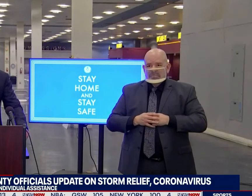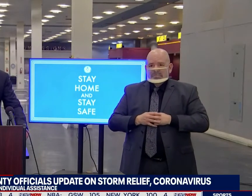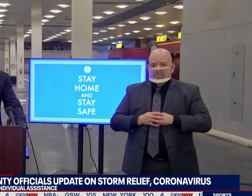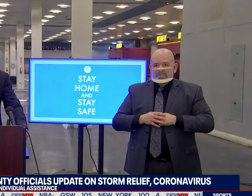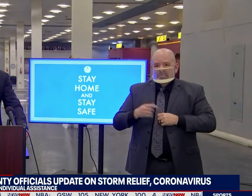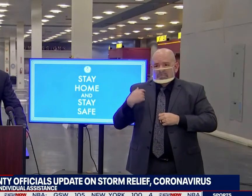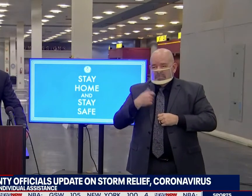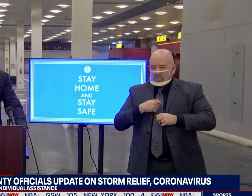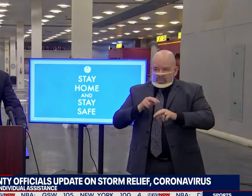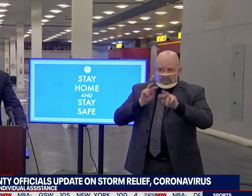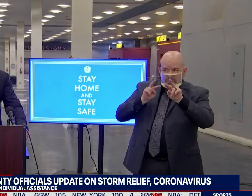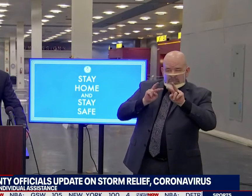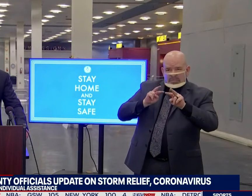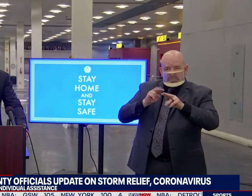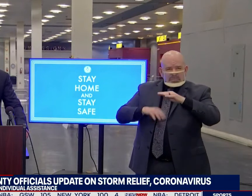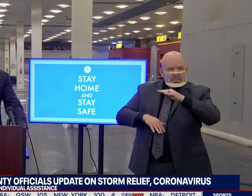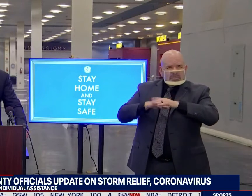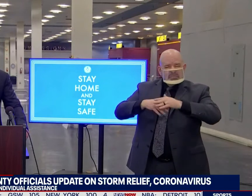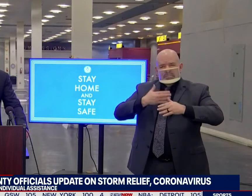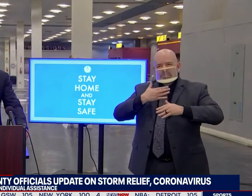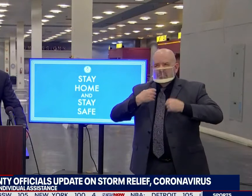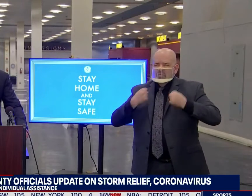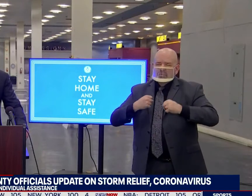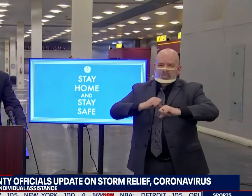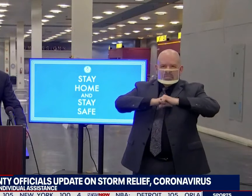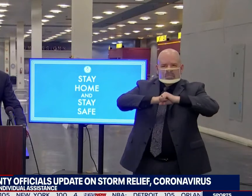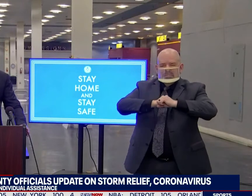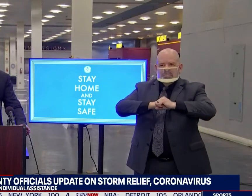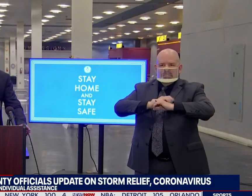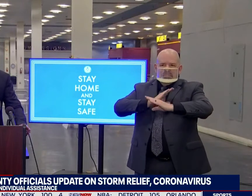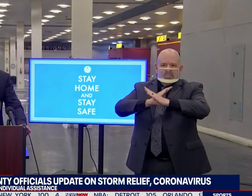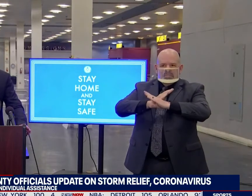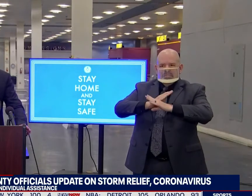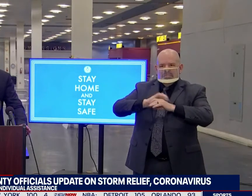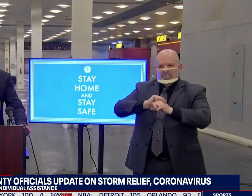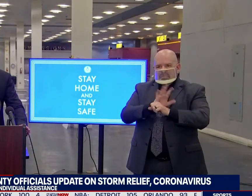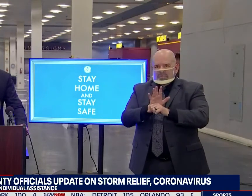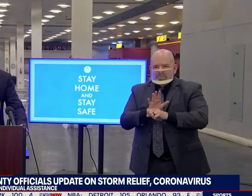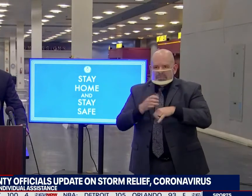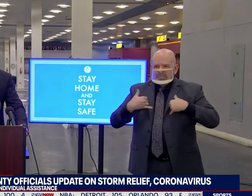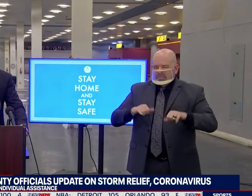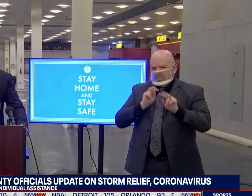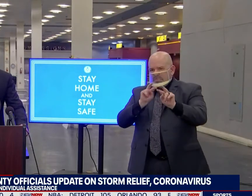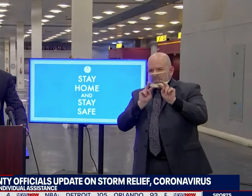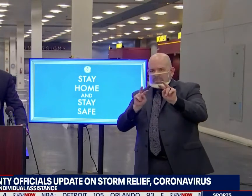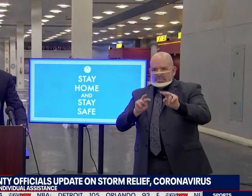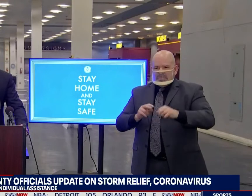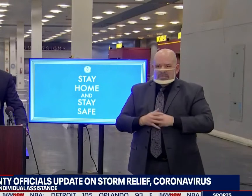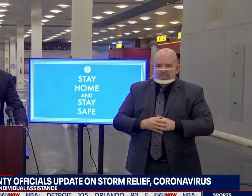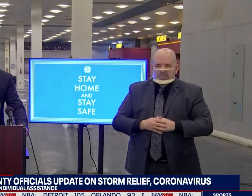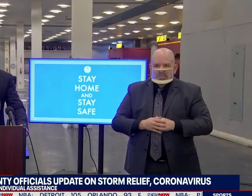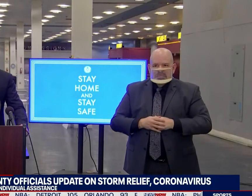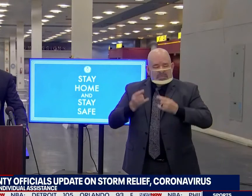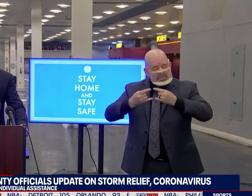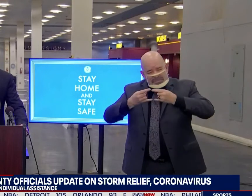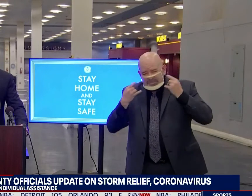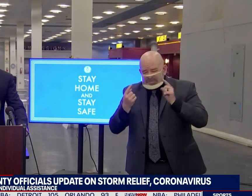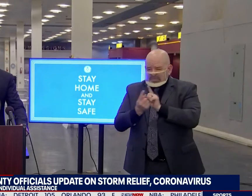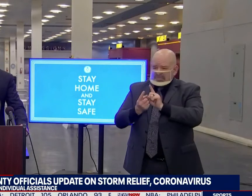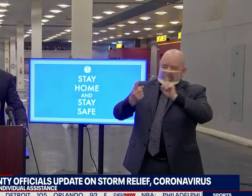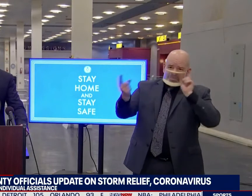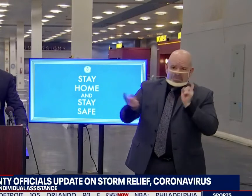their very best to try to uh give us information. It doesn't mean we can let our guard down. Um and